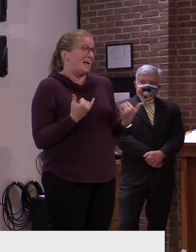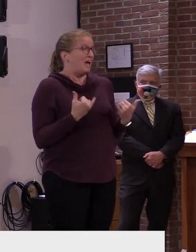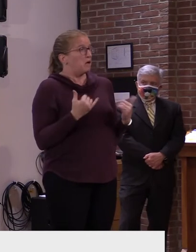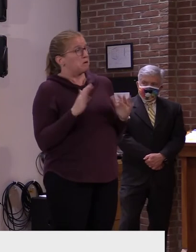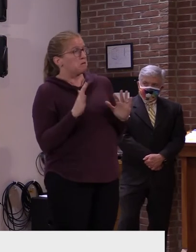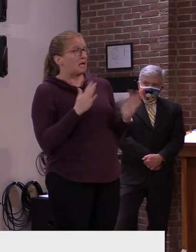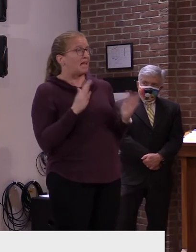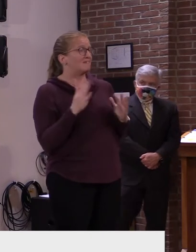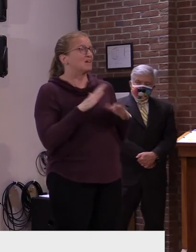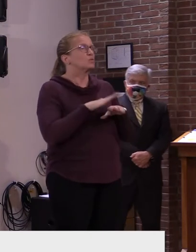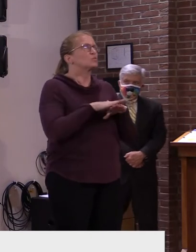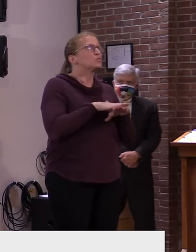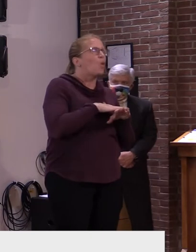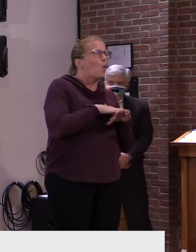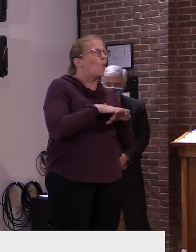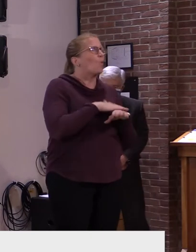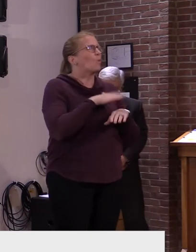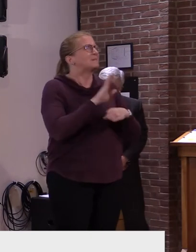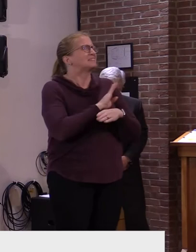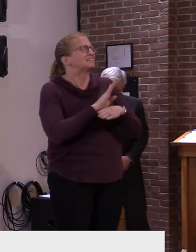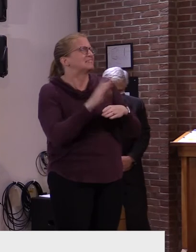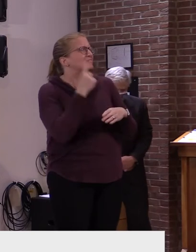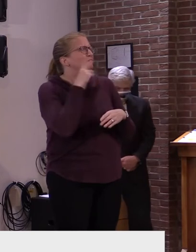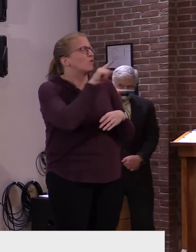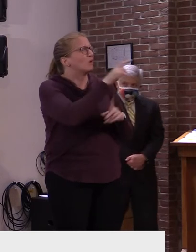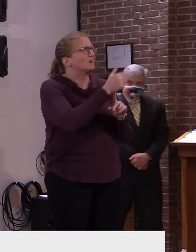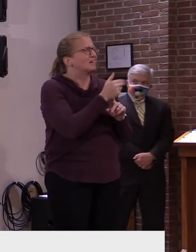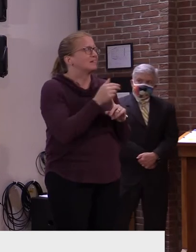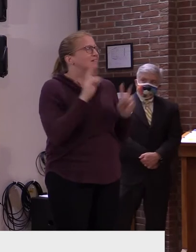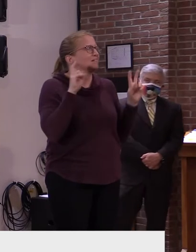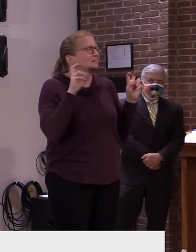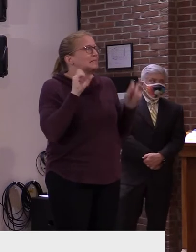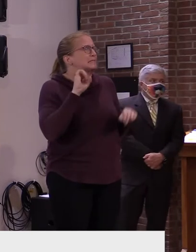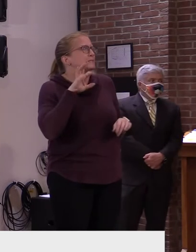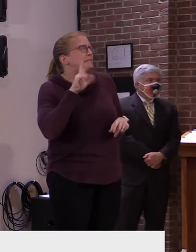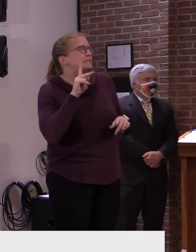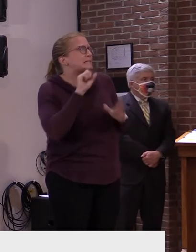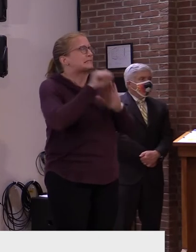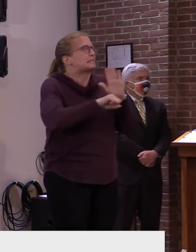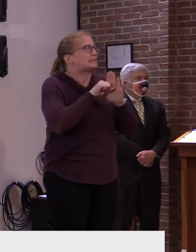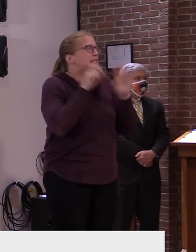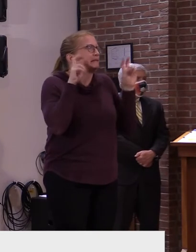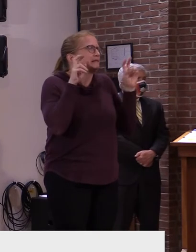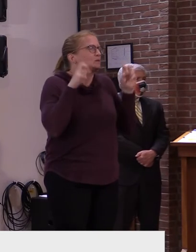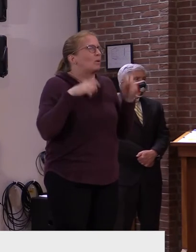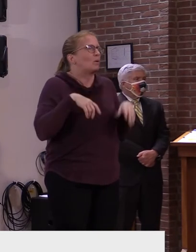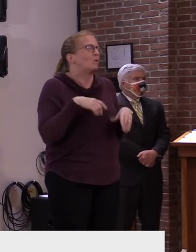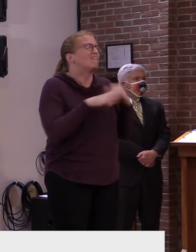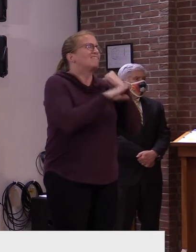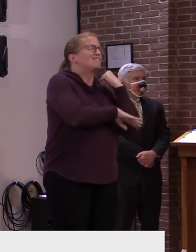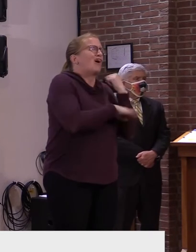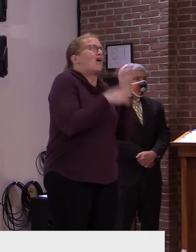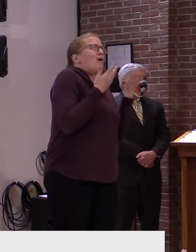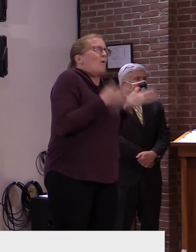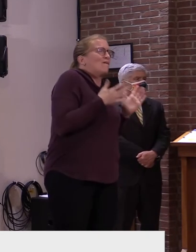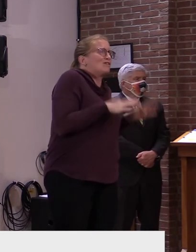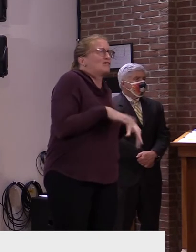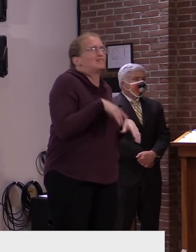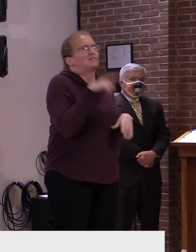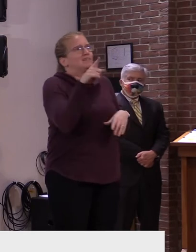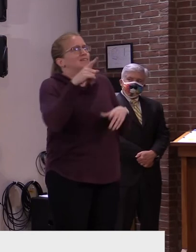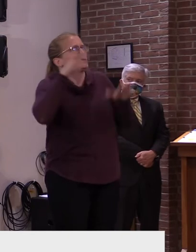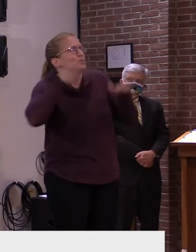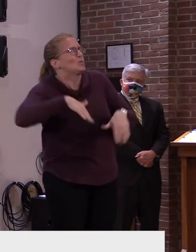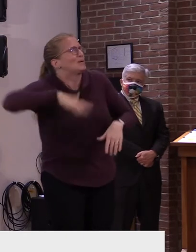uh industry in particular uh stick season so to speak uh in in vermont if we can take these steps now